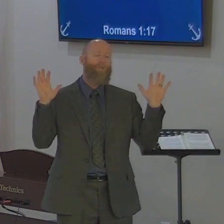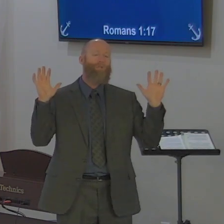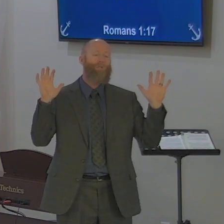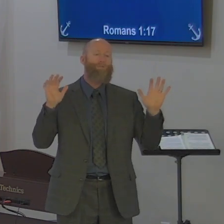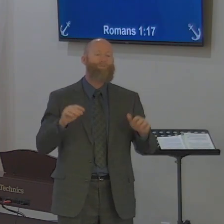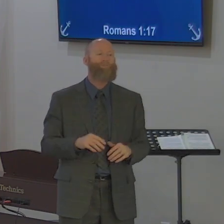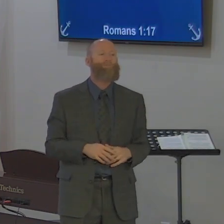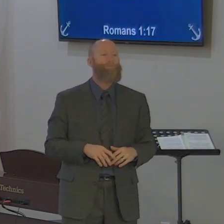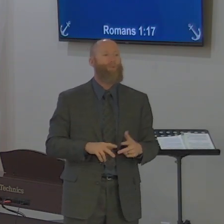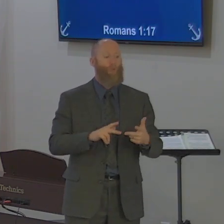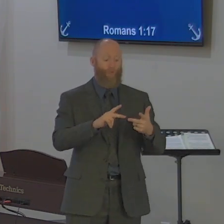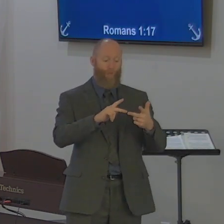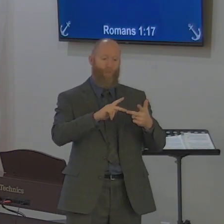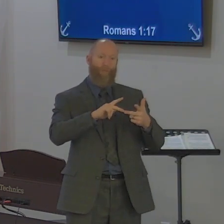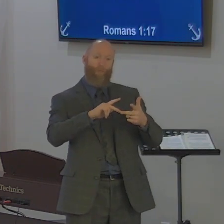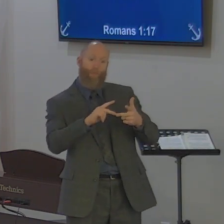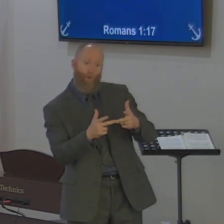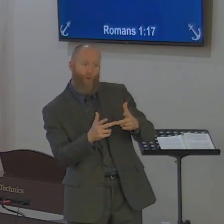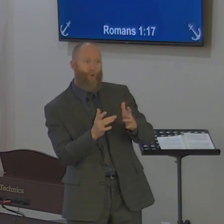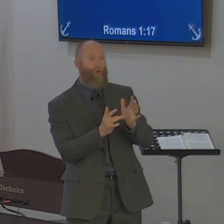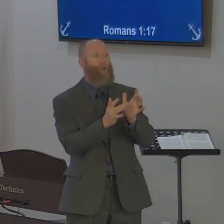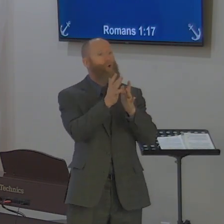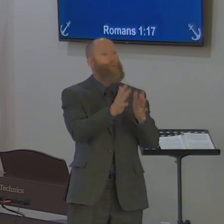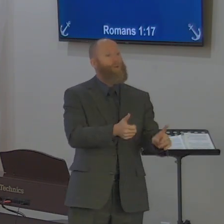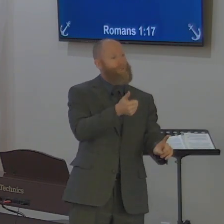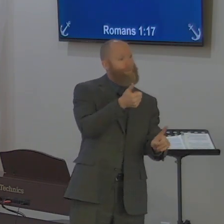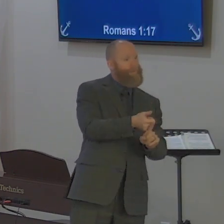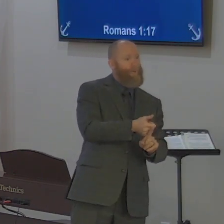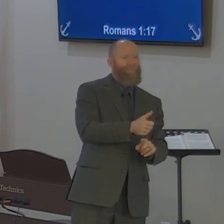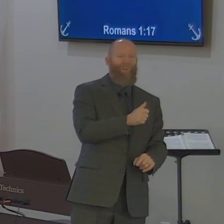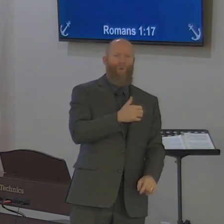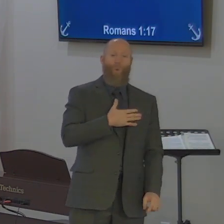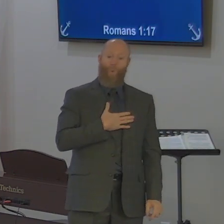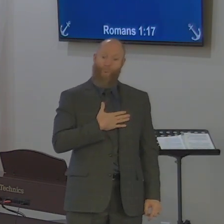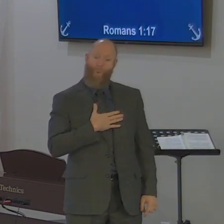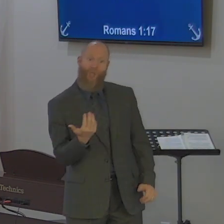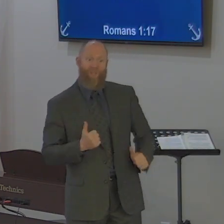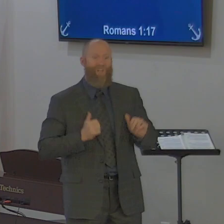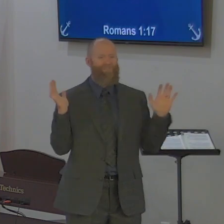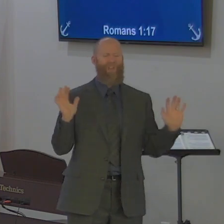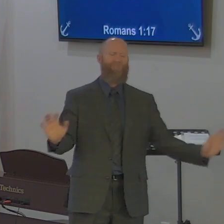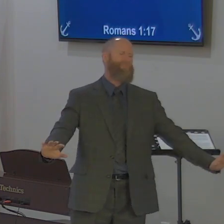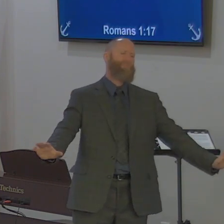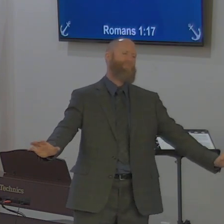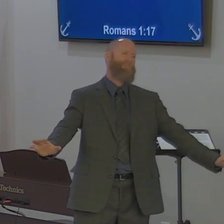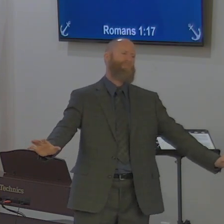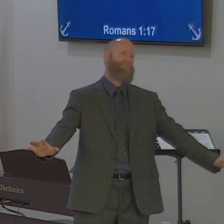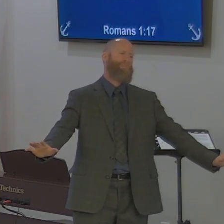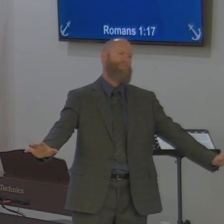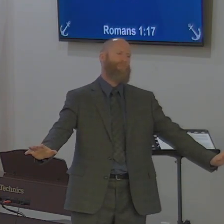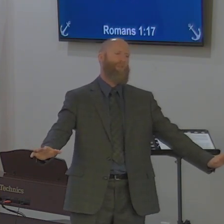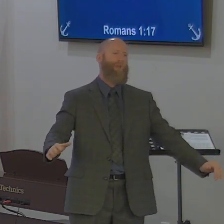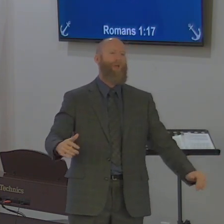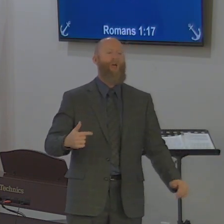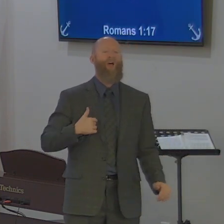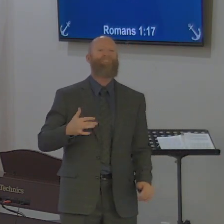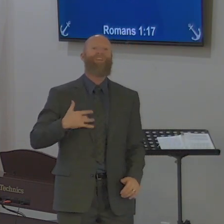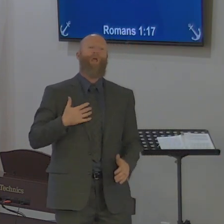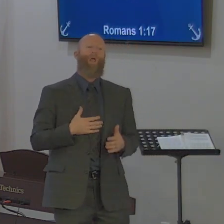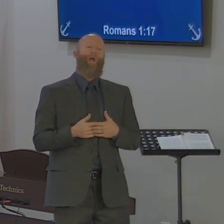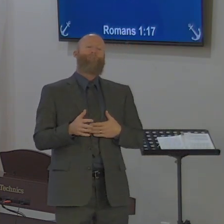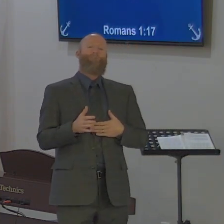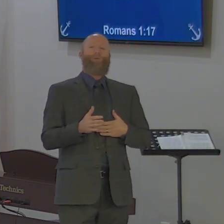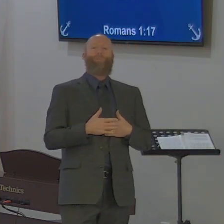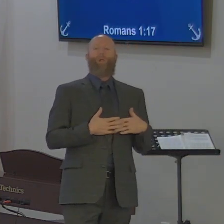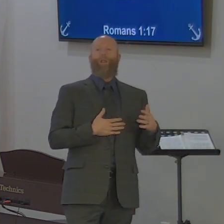The third thing that I think Christians are unwilling to sacrifice, and this is where it comes to missions, is our comfort zone.